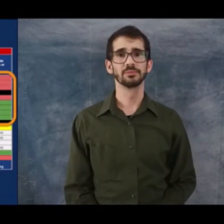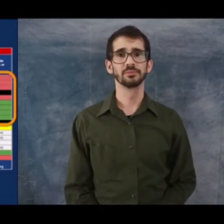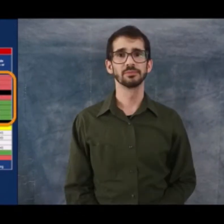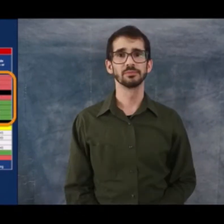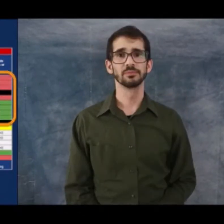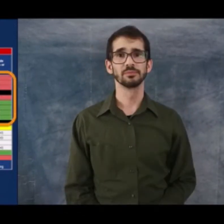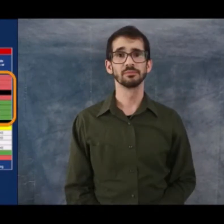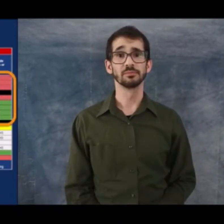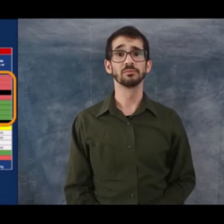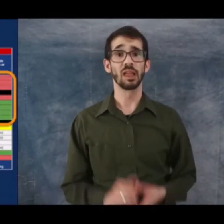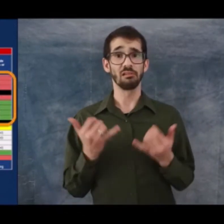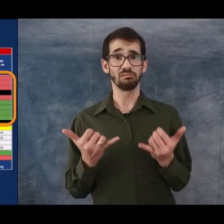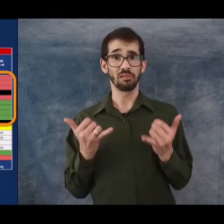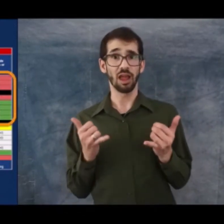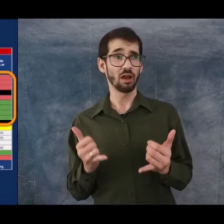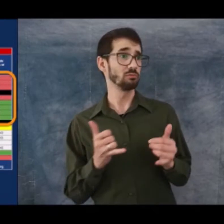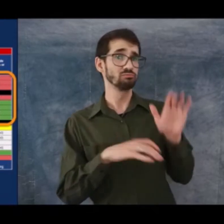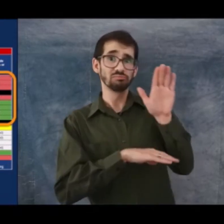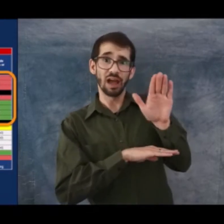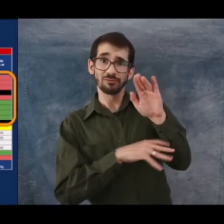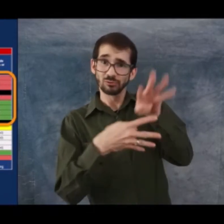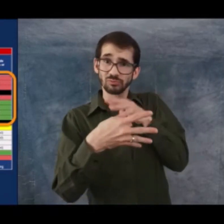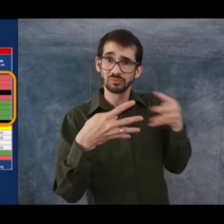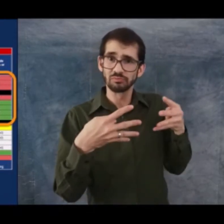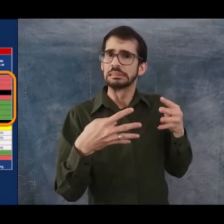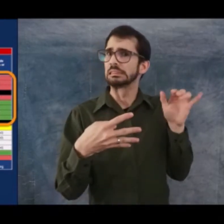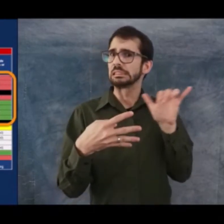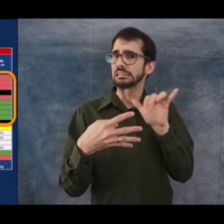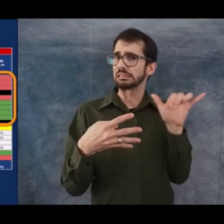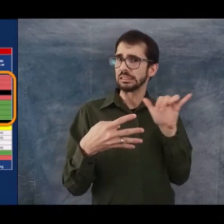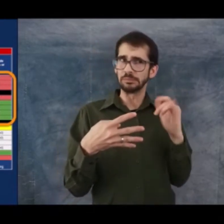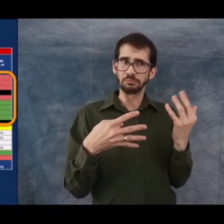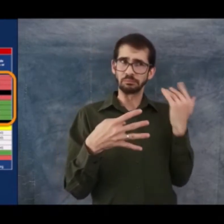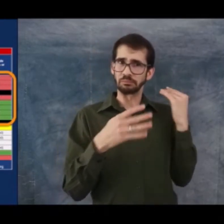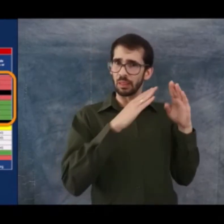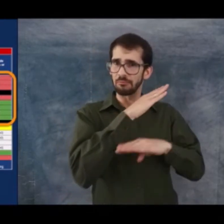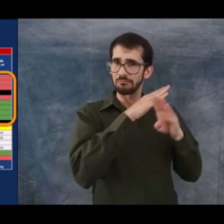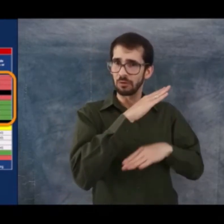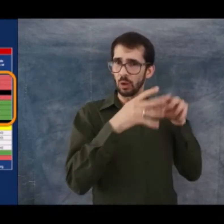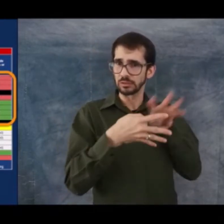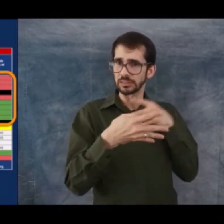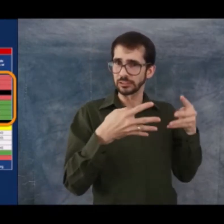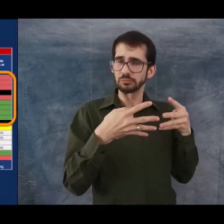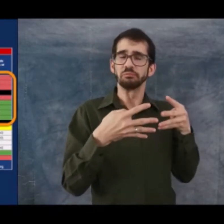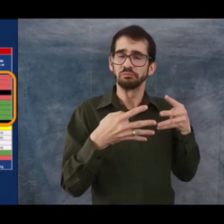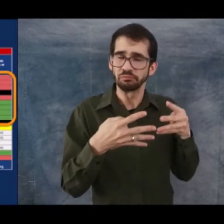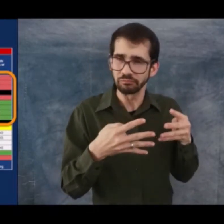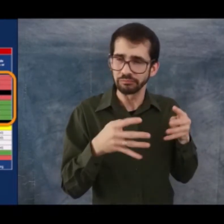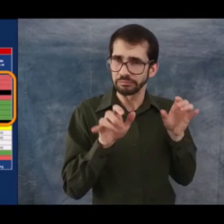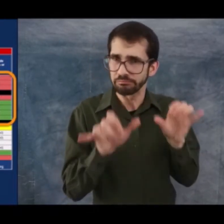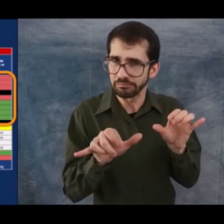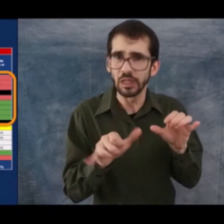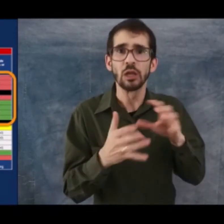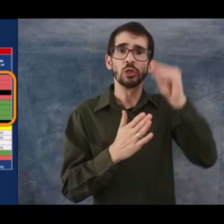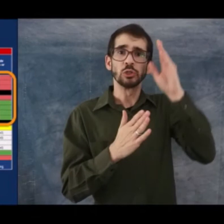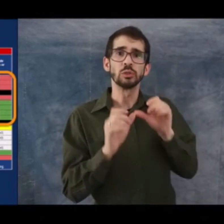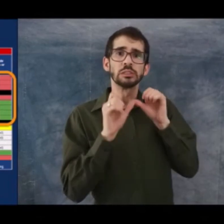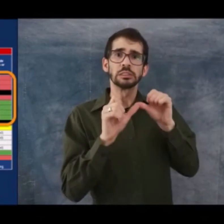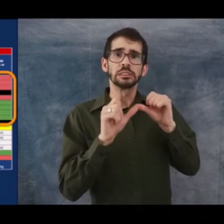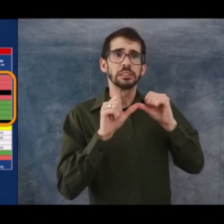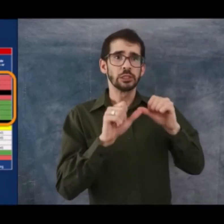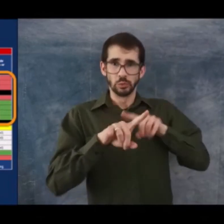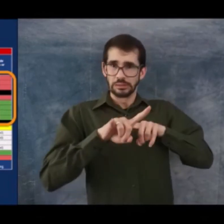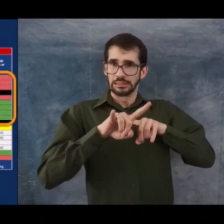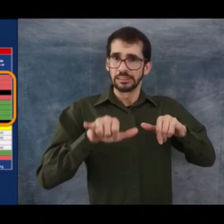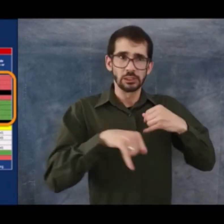Now let's take a look at the afternoon schedule. Same as with our fall testing schedule, students will continue to meet with their teachers synchronously online beginning